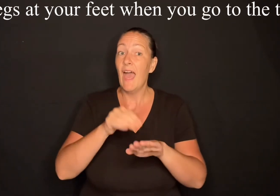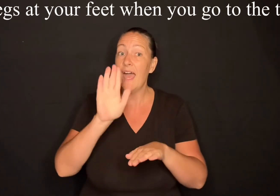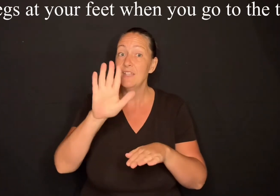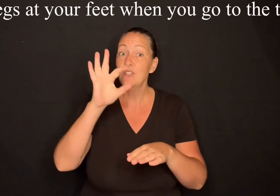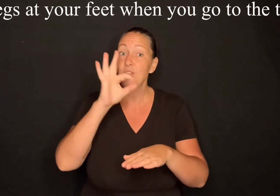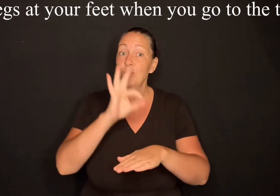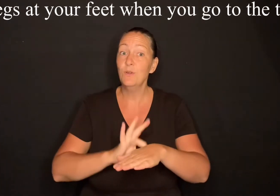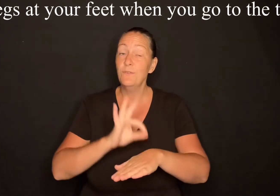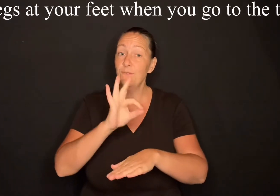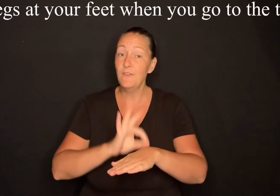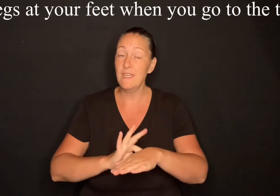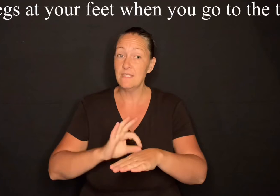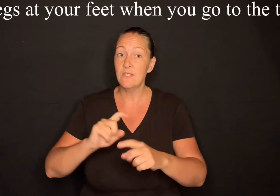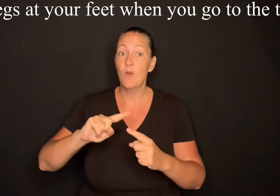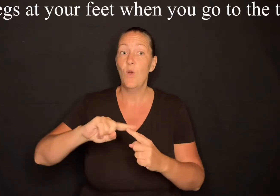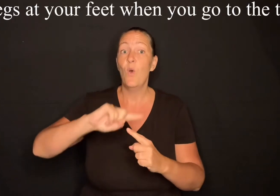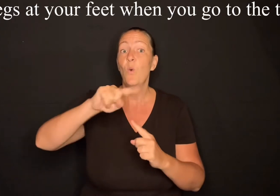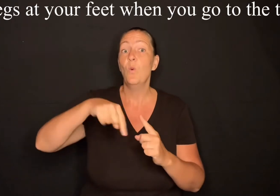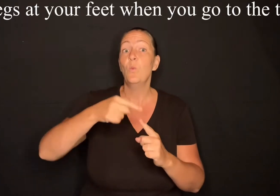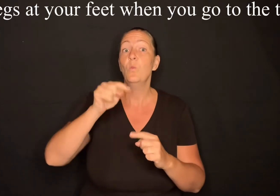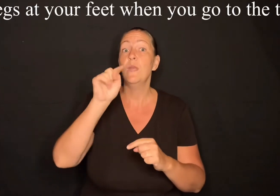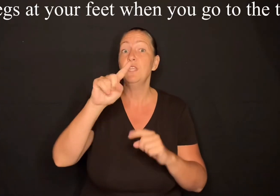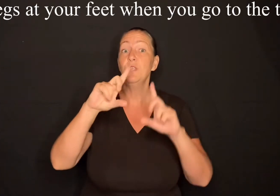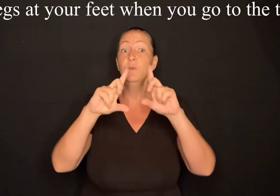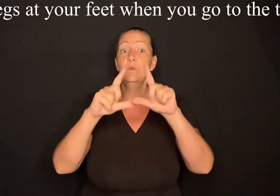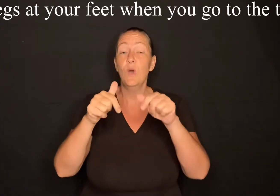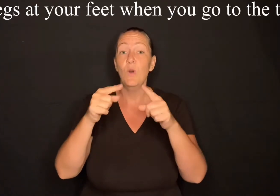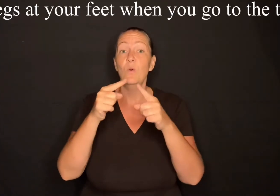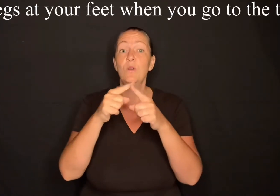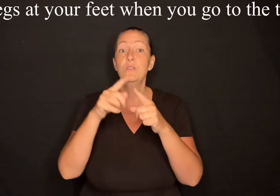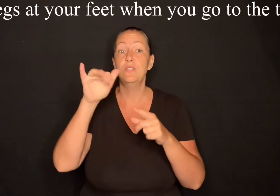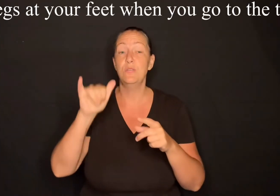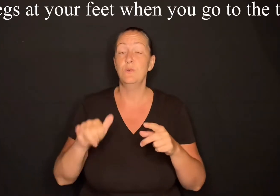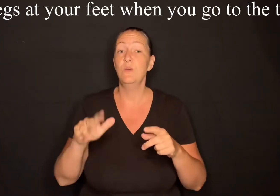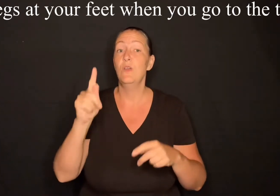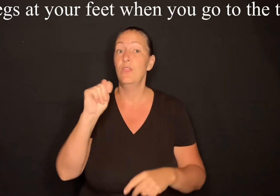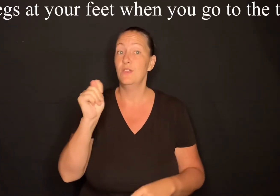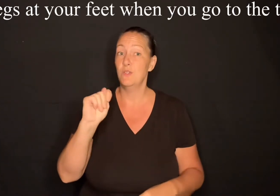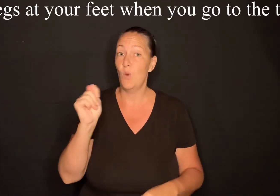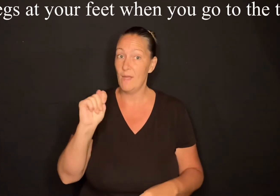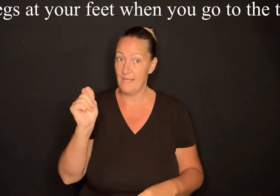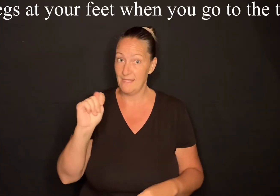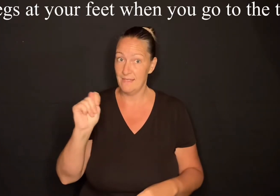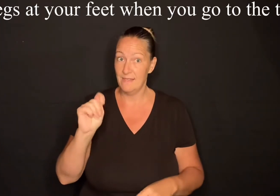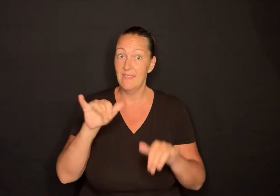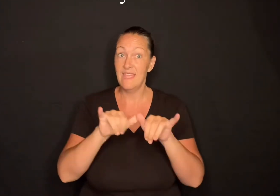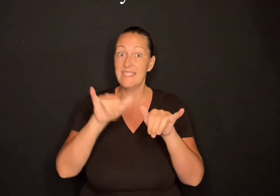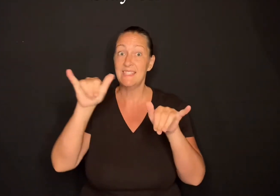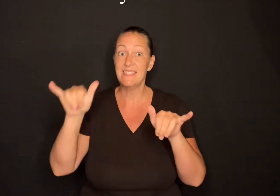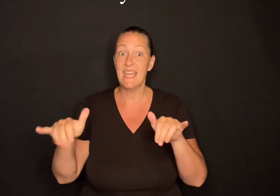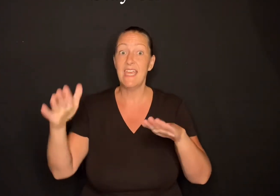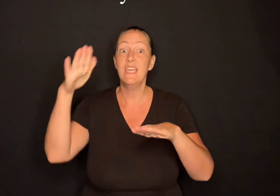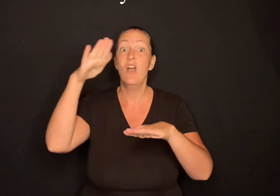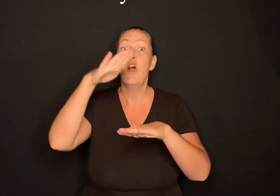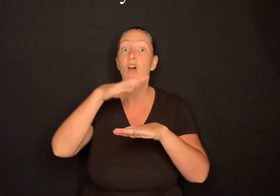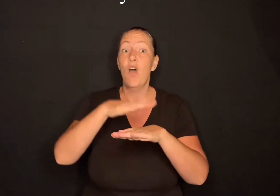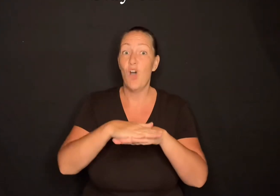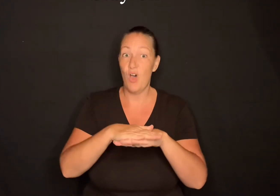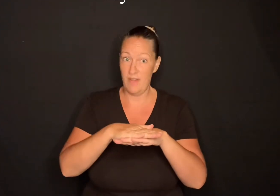at your feet when you go to the toilet. They stay on.